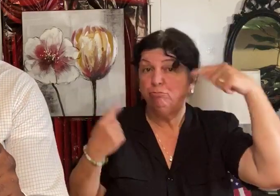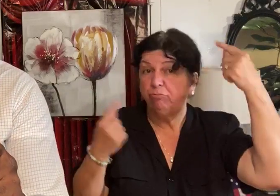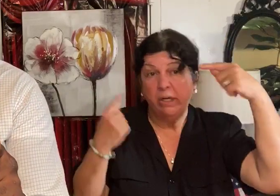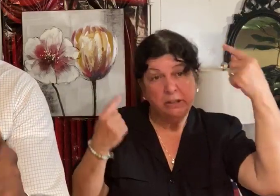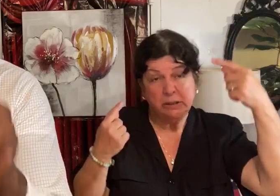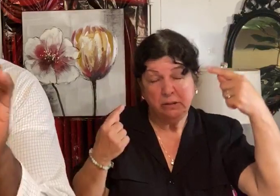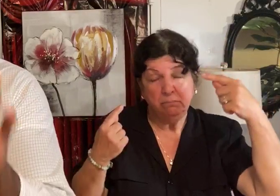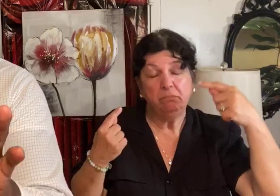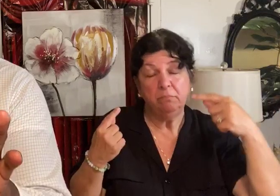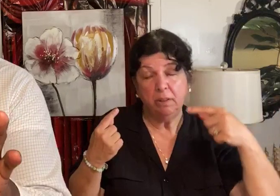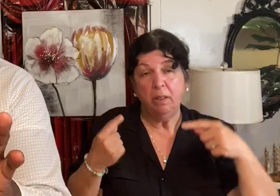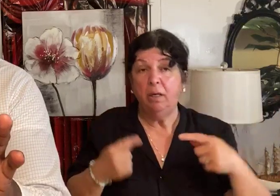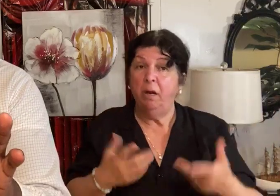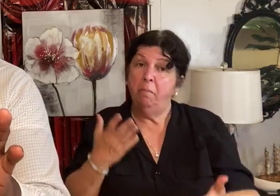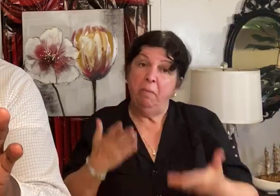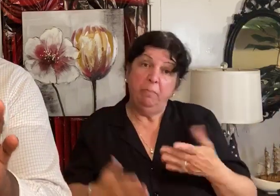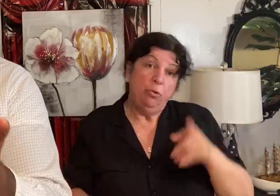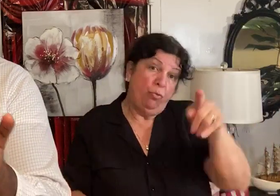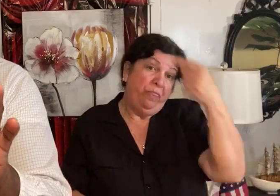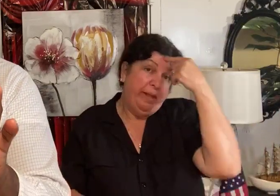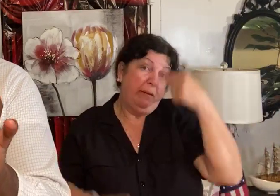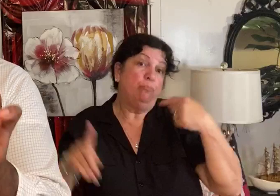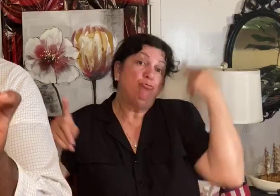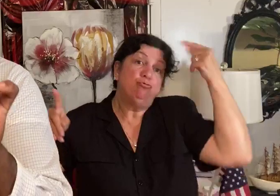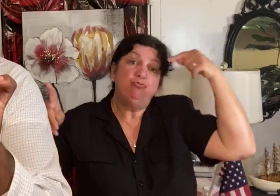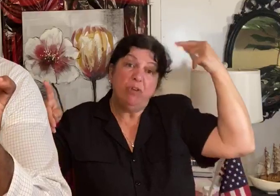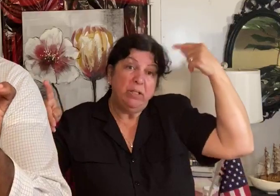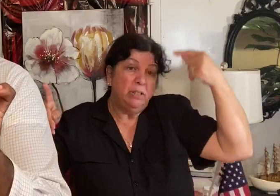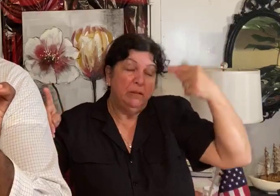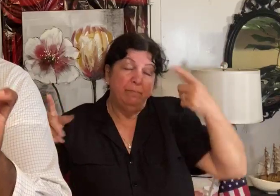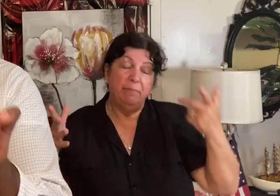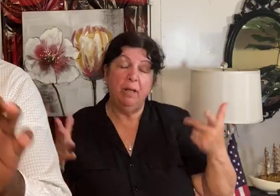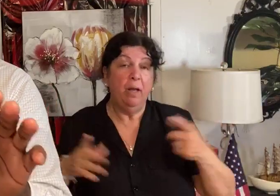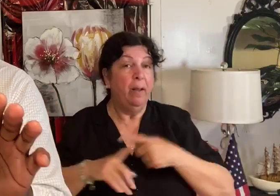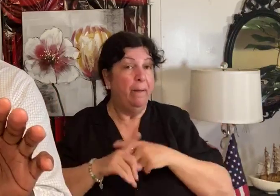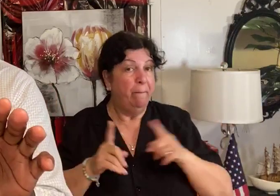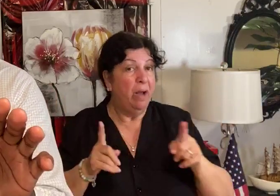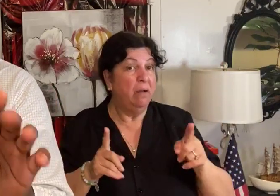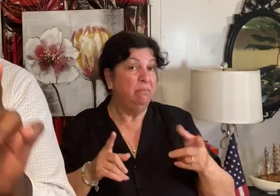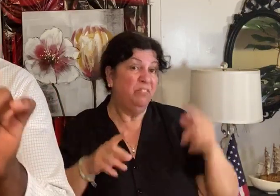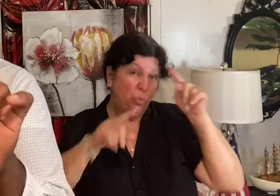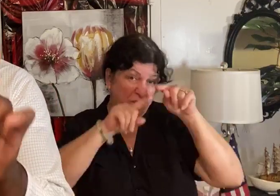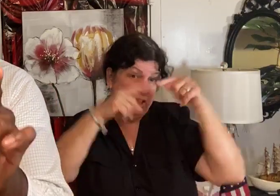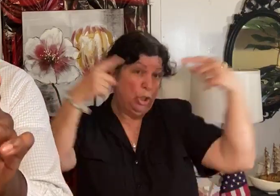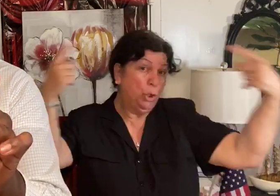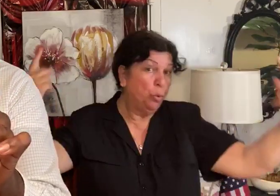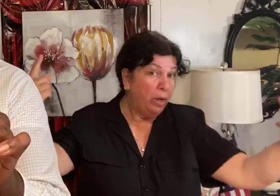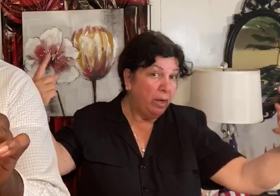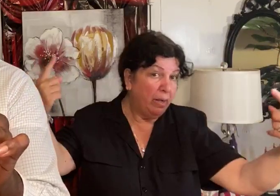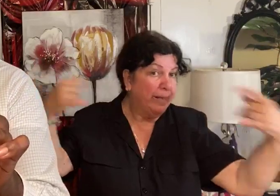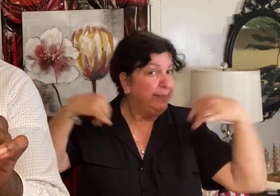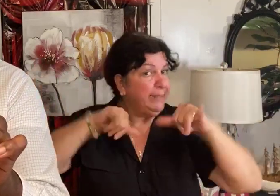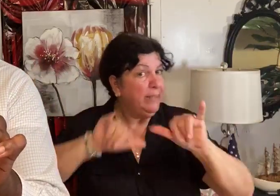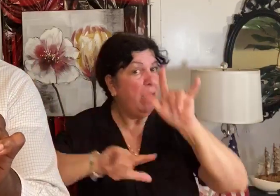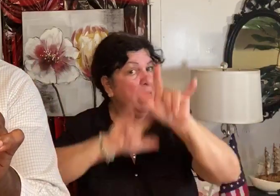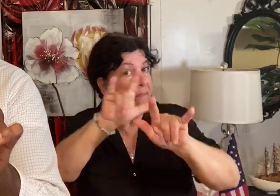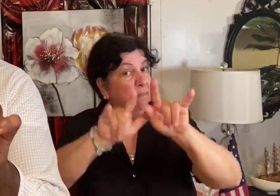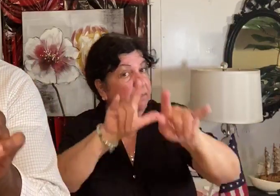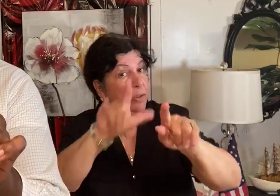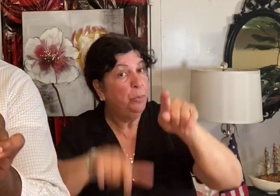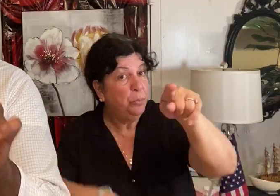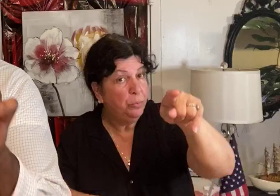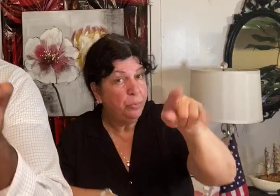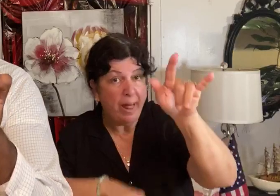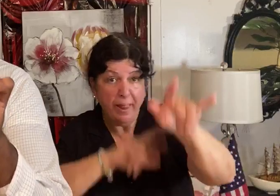it for everyone to hear. But you might think so. But listen to me. The fact that we might disagree doesn't mean I don't love you.